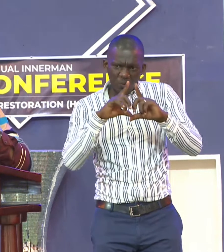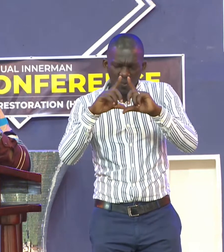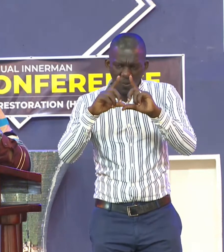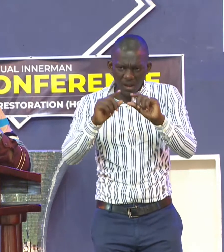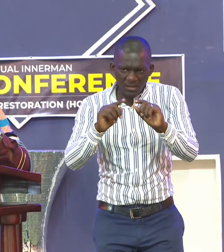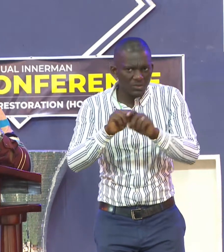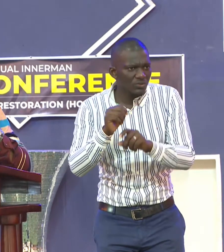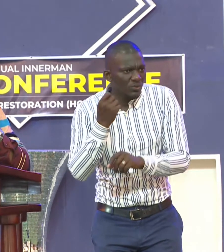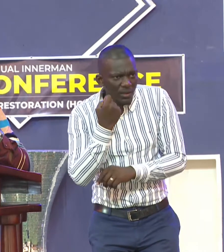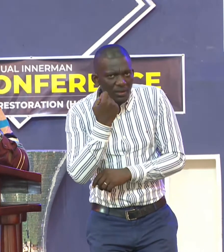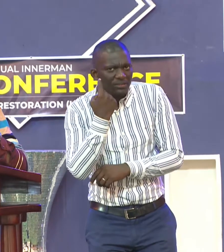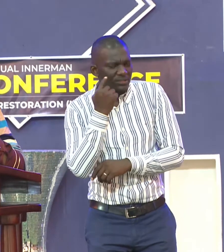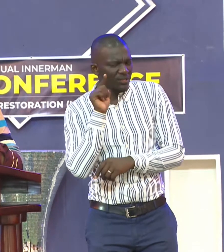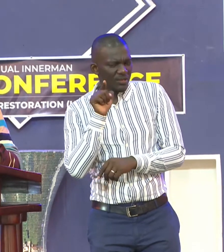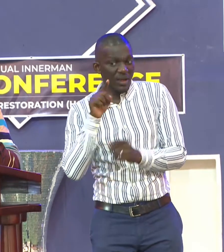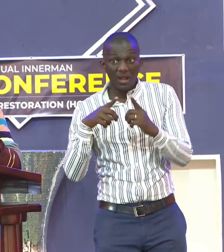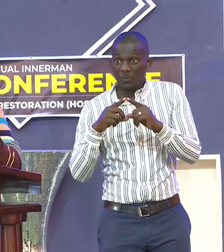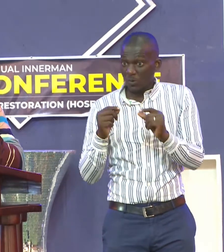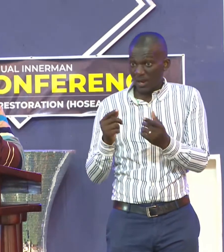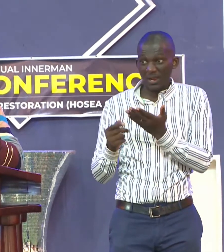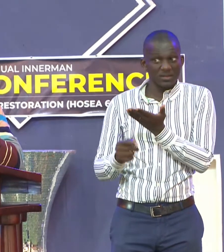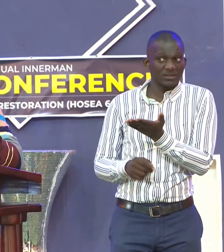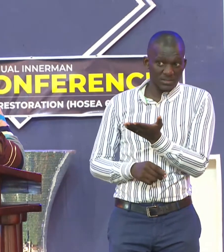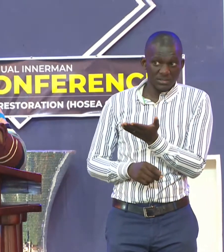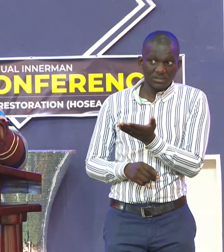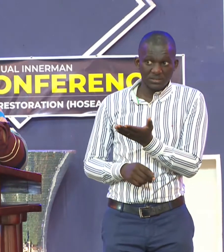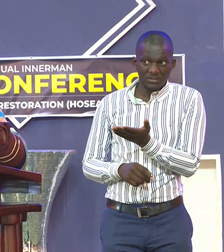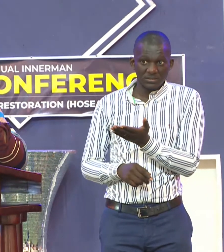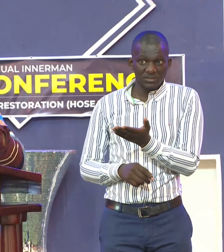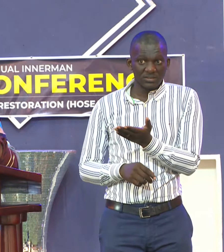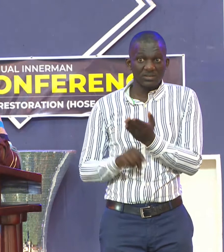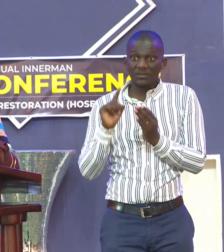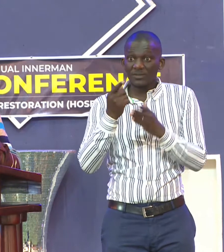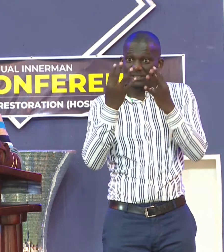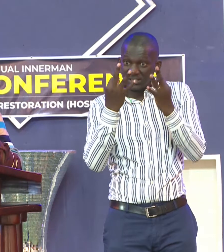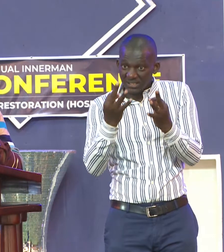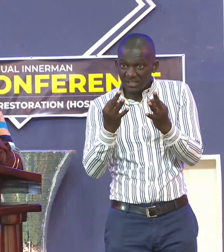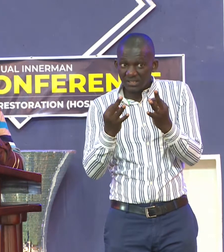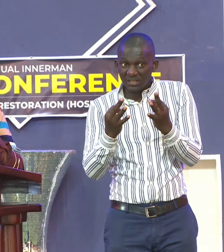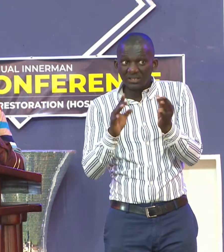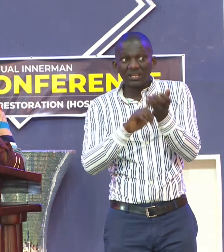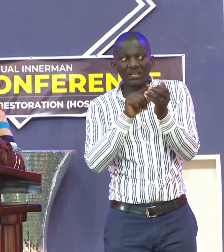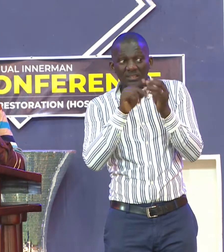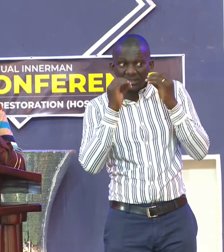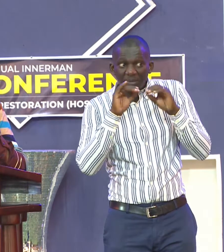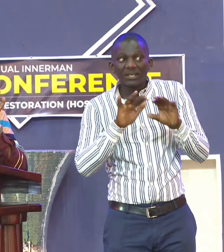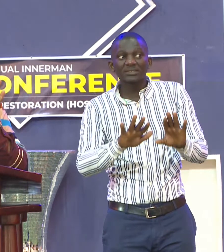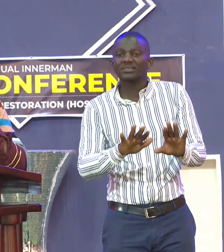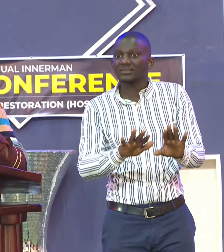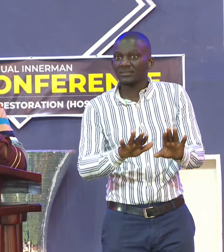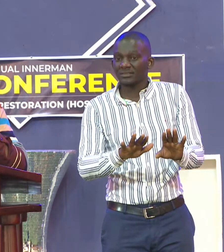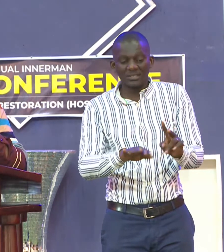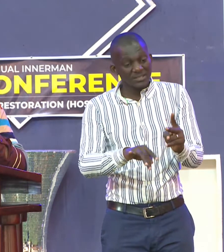As long as they speak a word and you understand it, first of all, consider it a